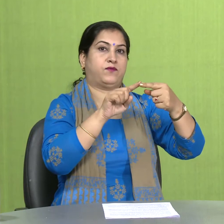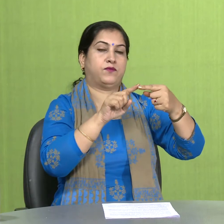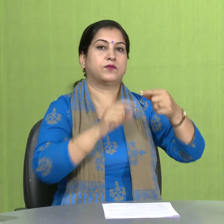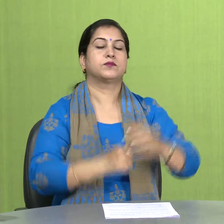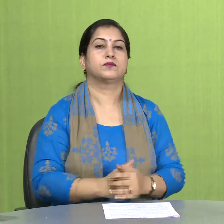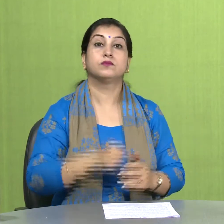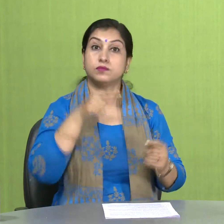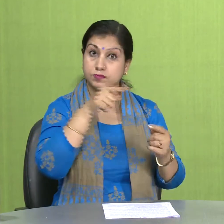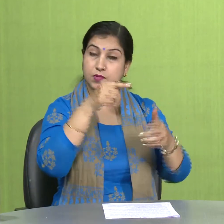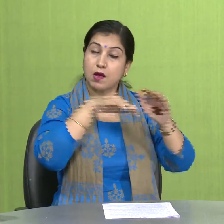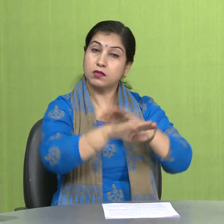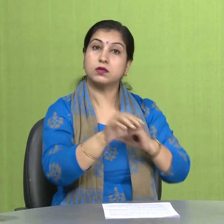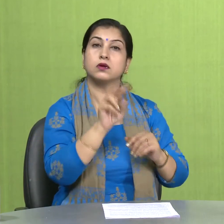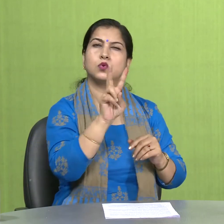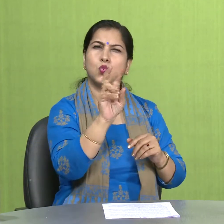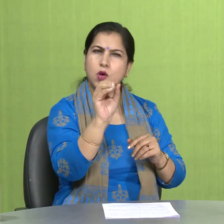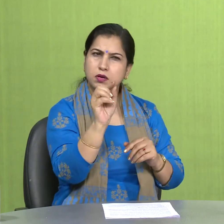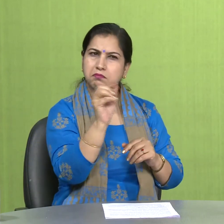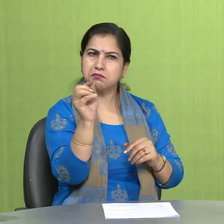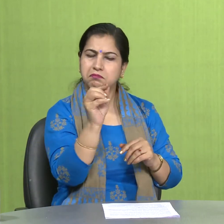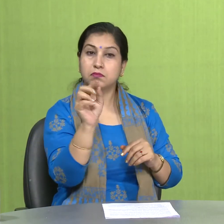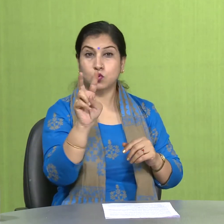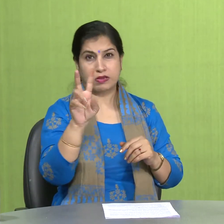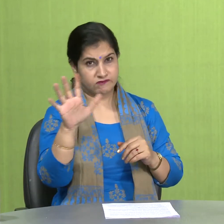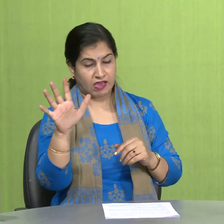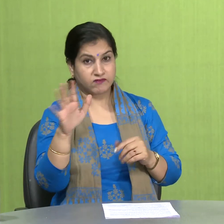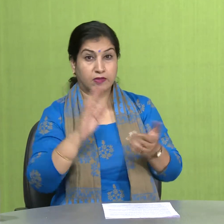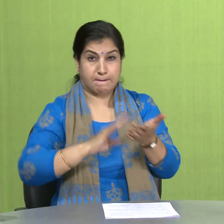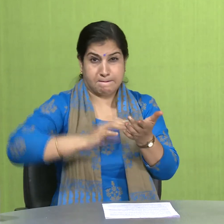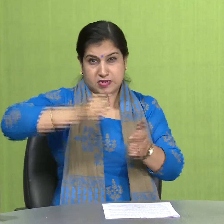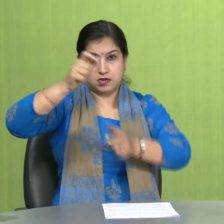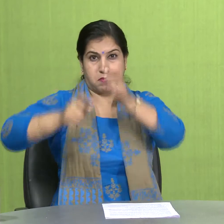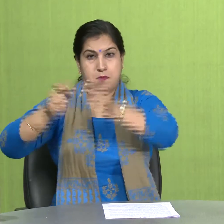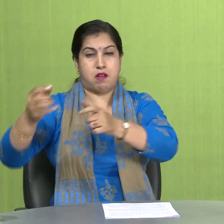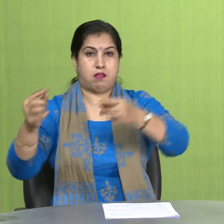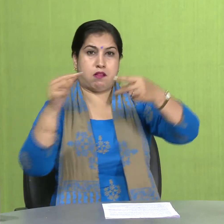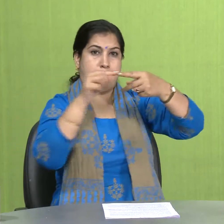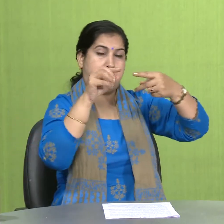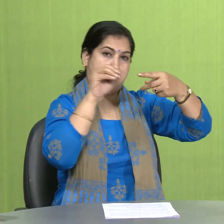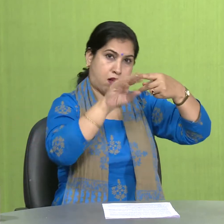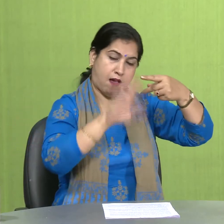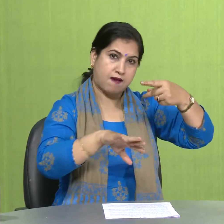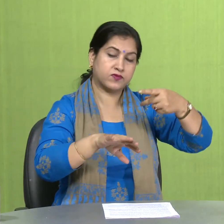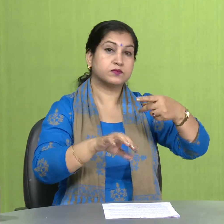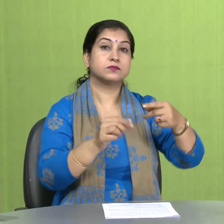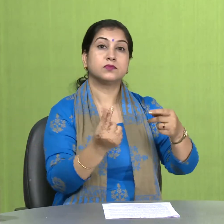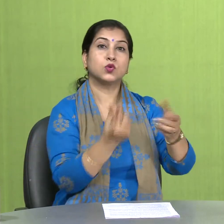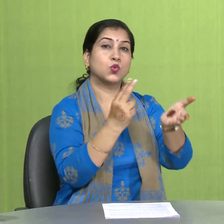There are 20 to 25 cabinet ministers in the Union Council of Ministers,